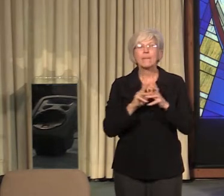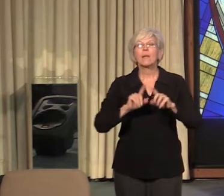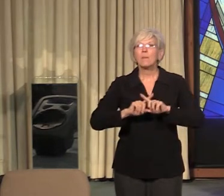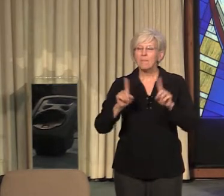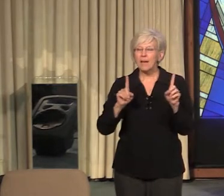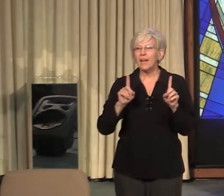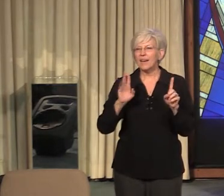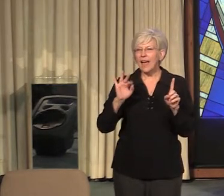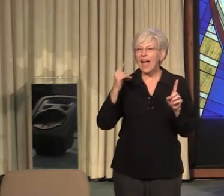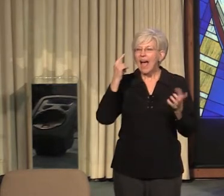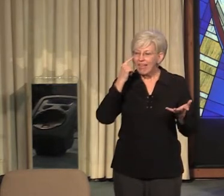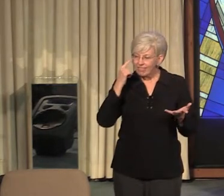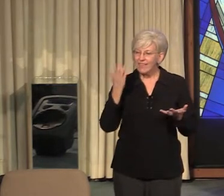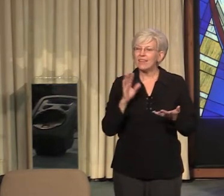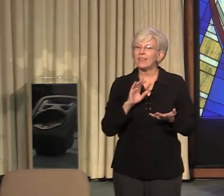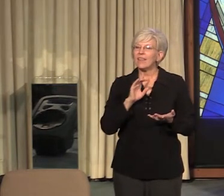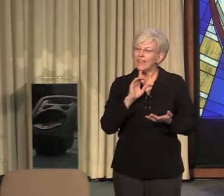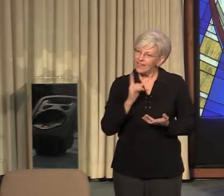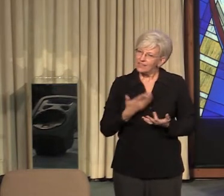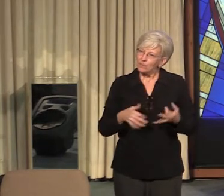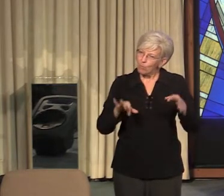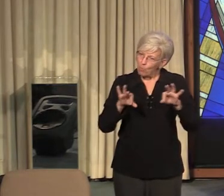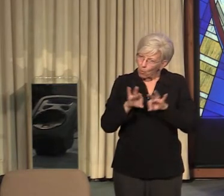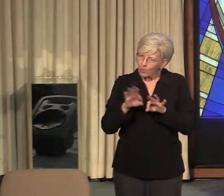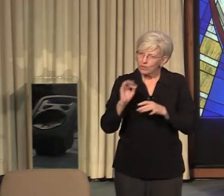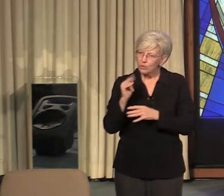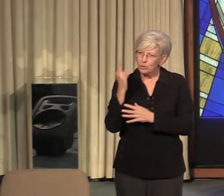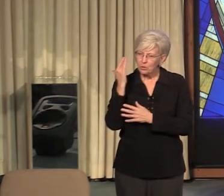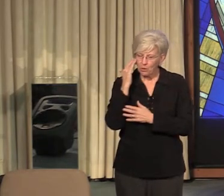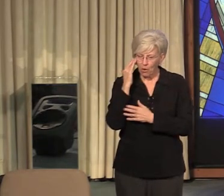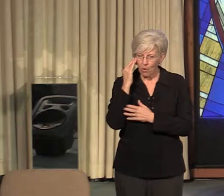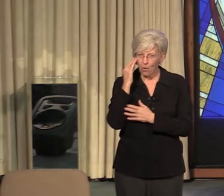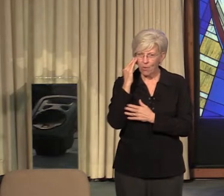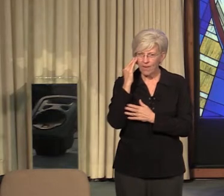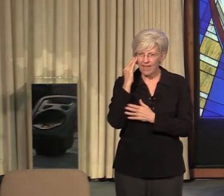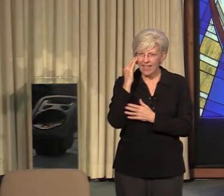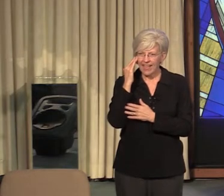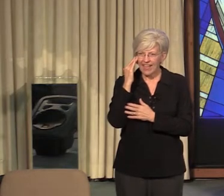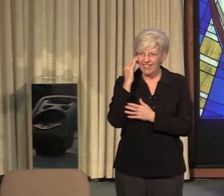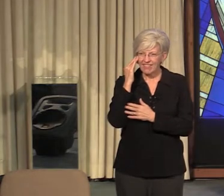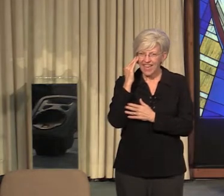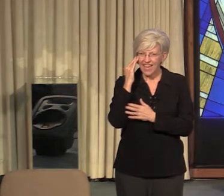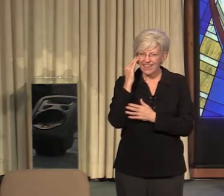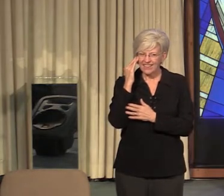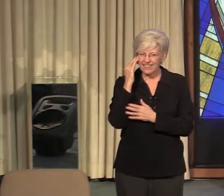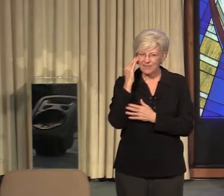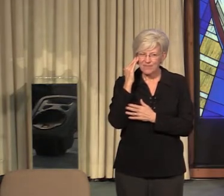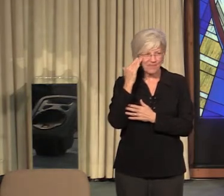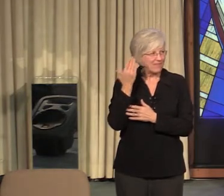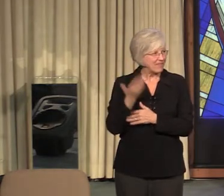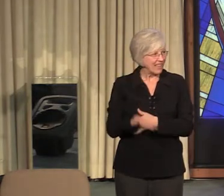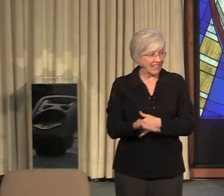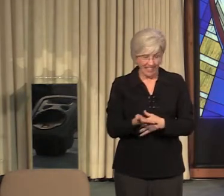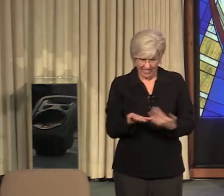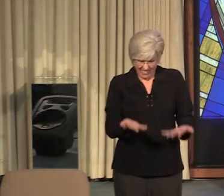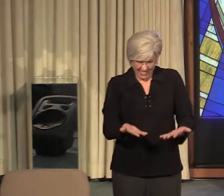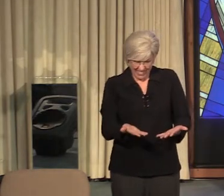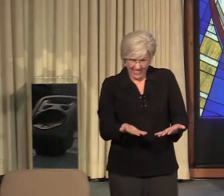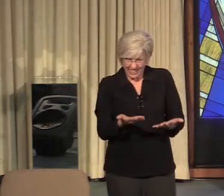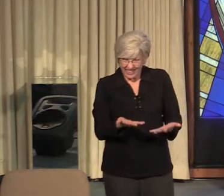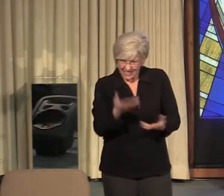But I think it's important to know that this stuff, that the people who founded